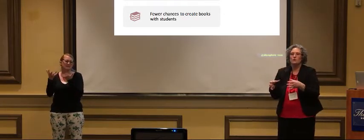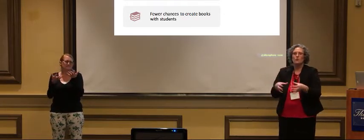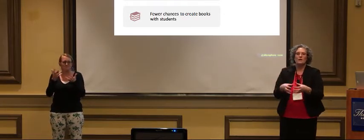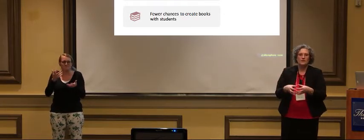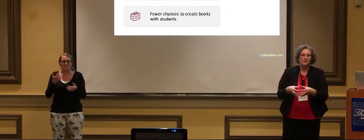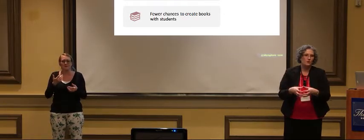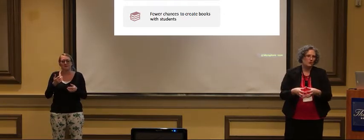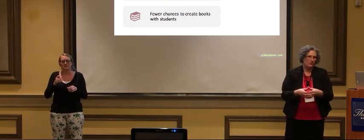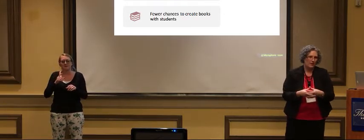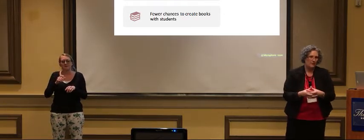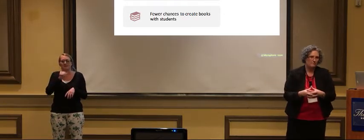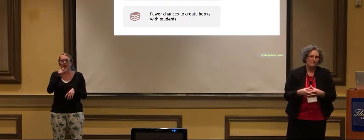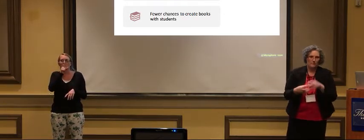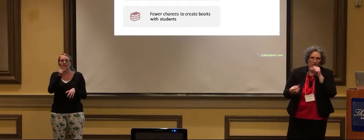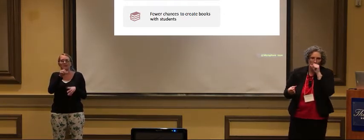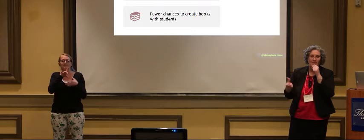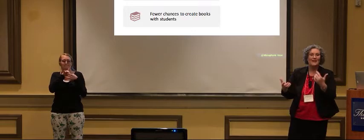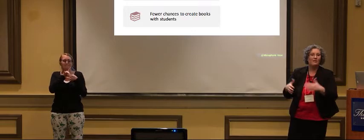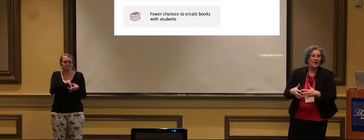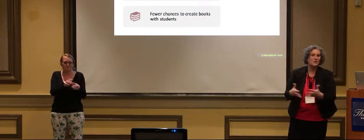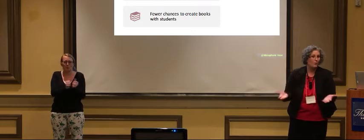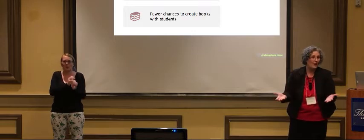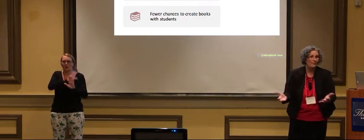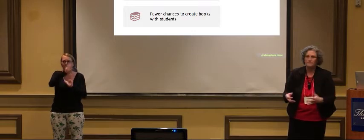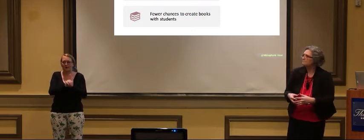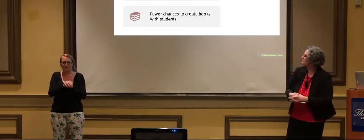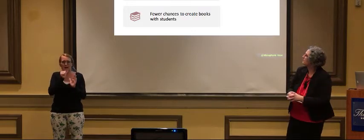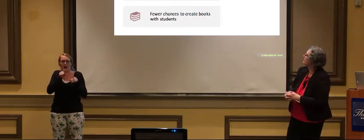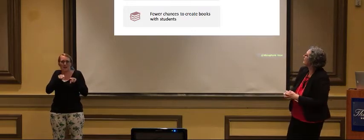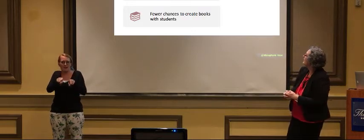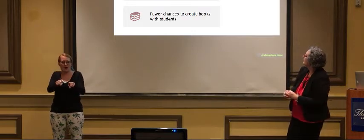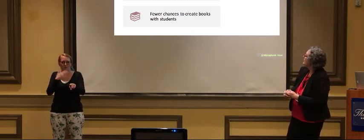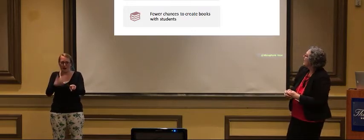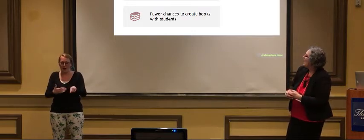was fluid and relative to the curriculum and aligned well.